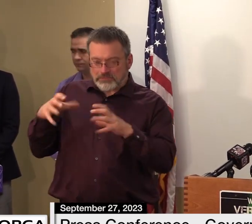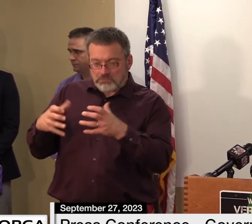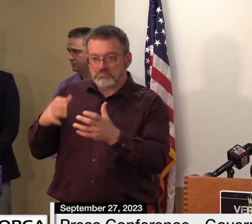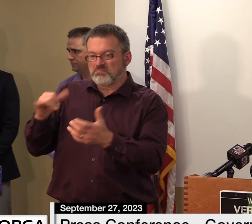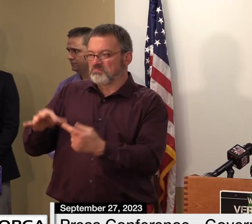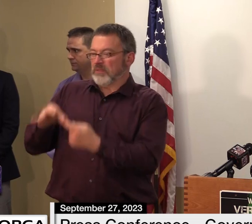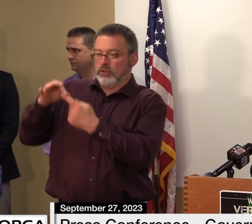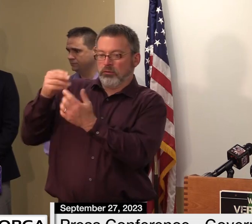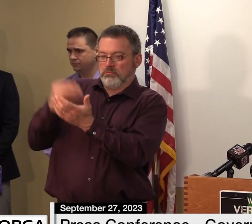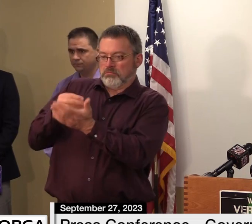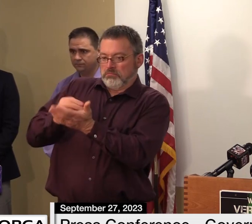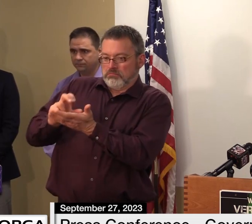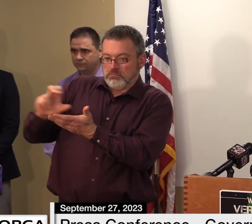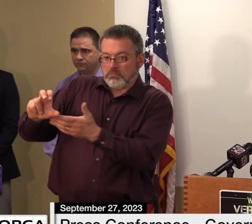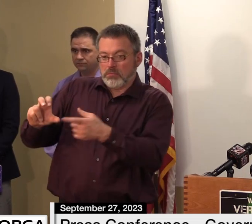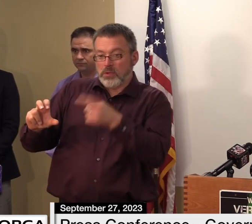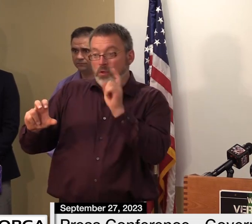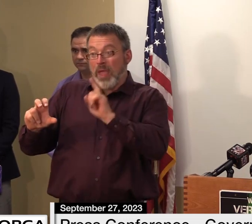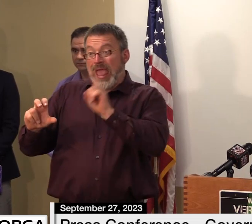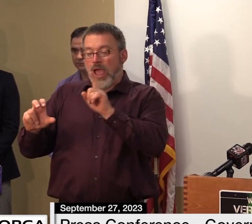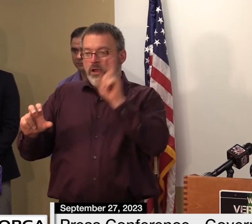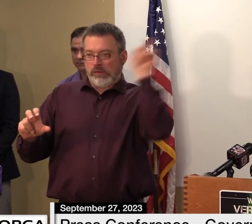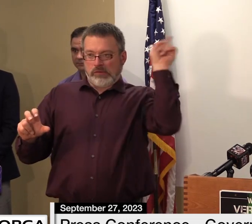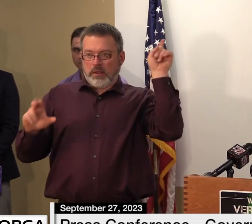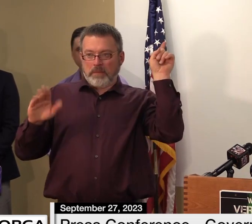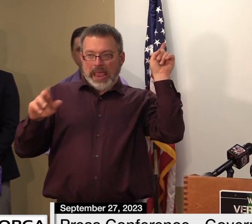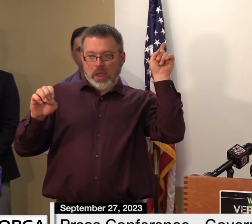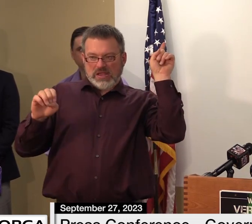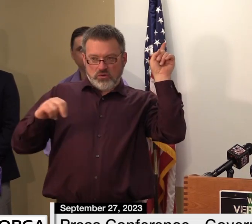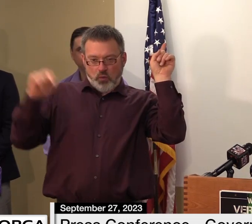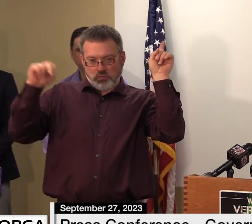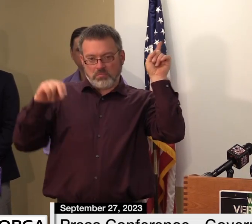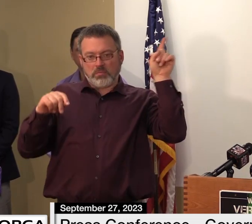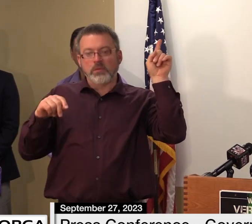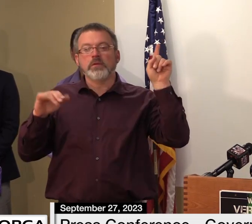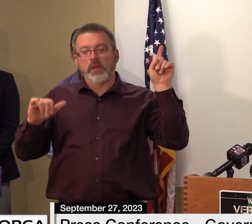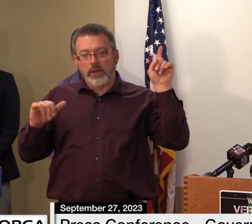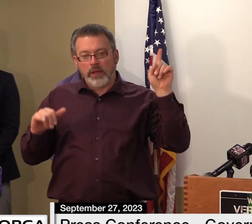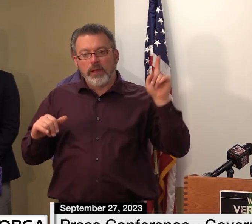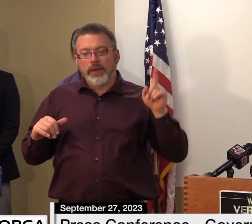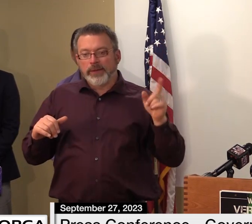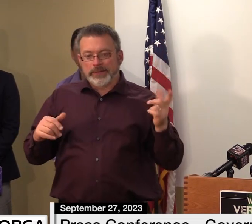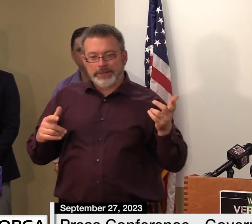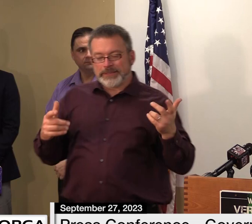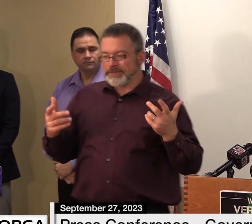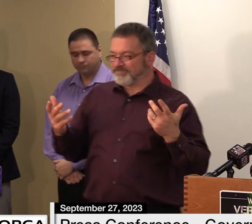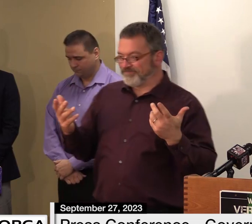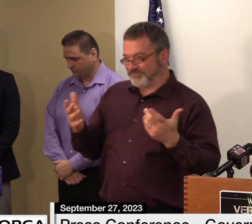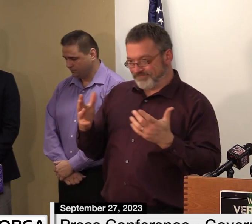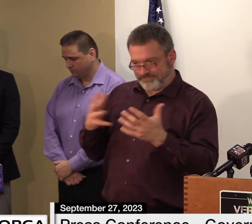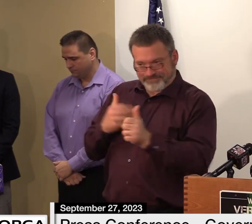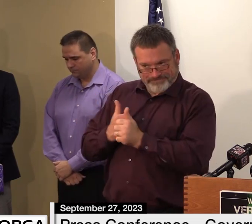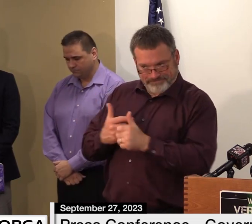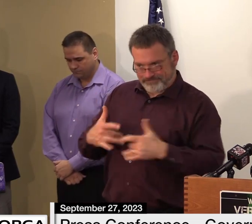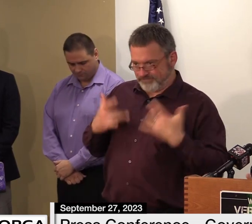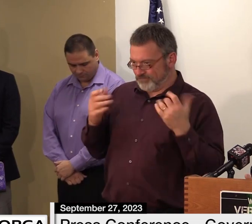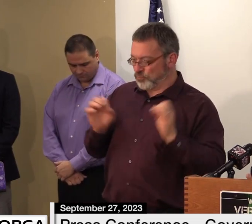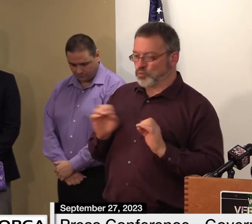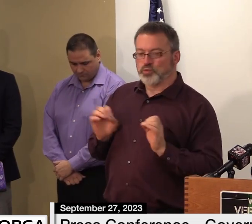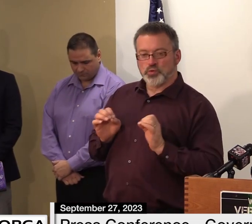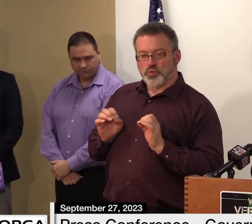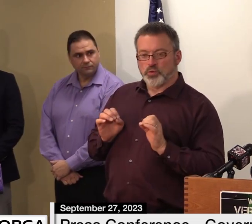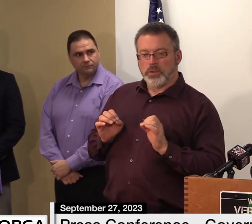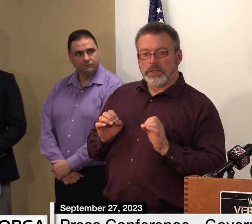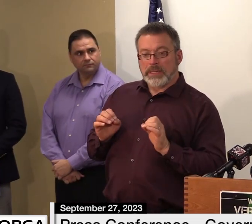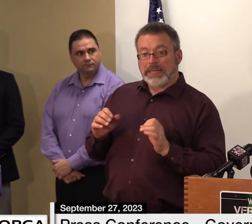for the north end of Barrie. Do you have any update on that? No updates at this point. I think they're trying to get a budget passed